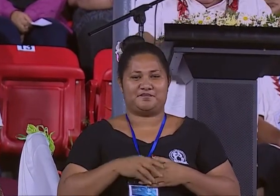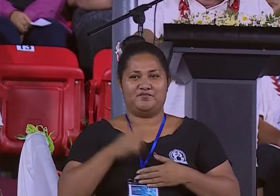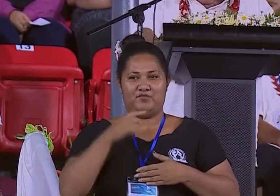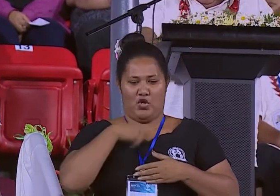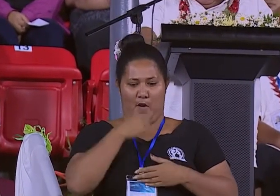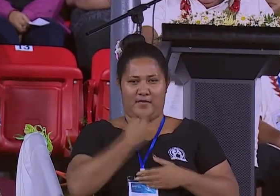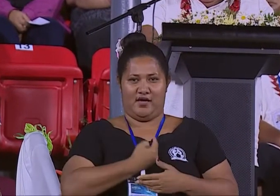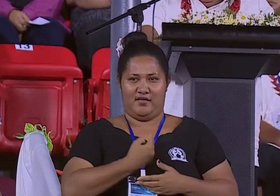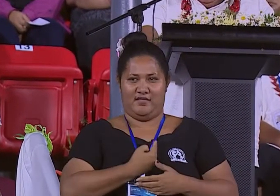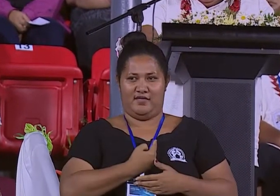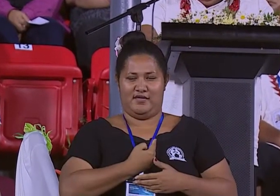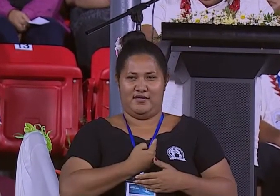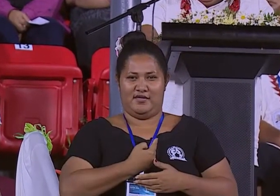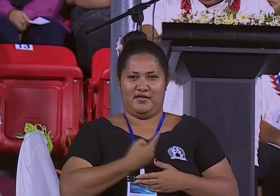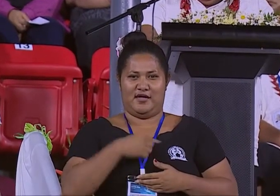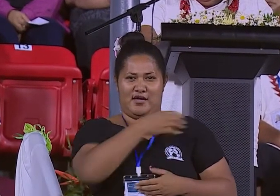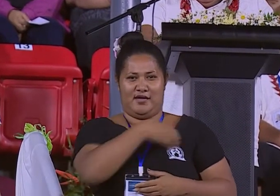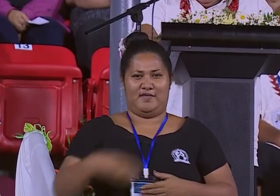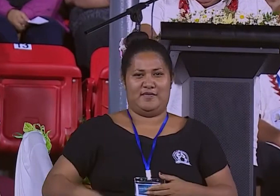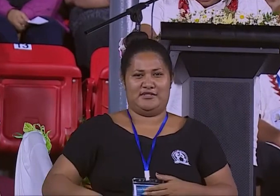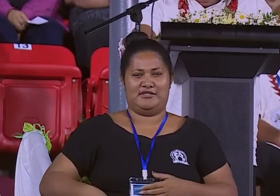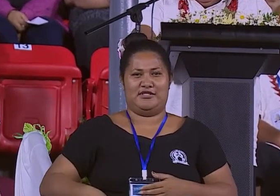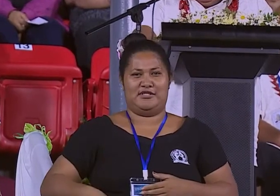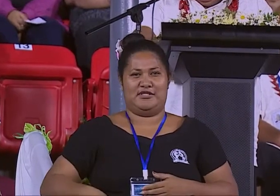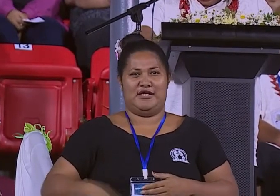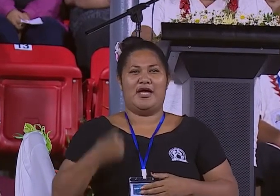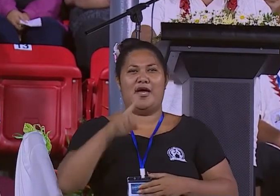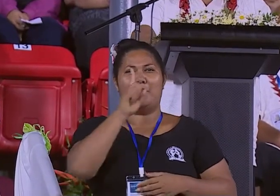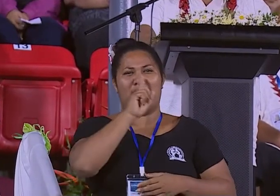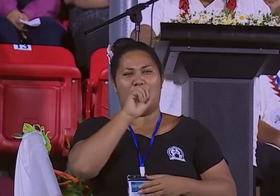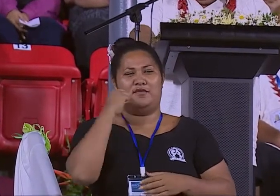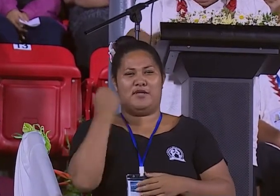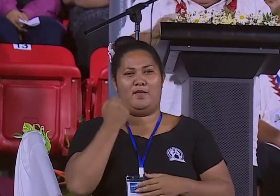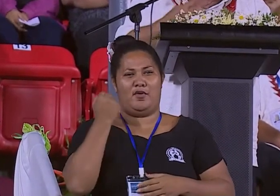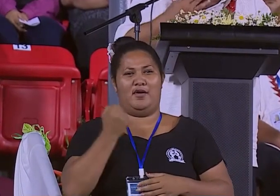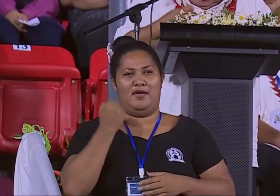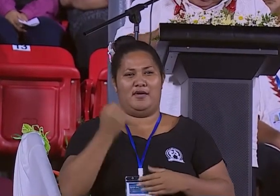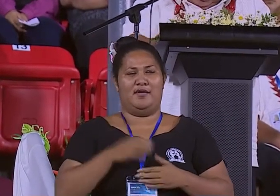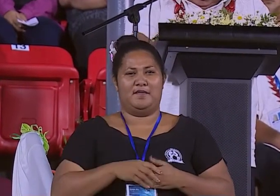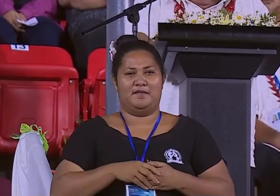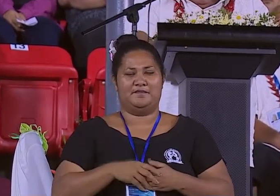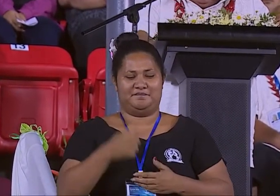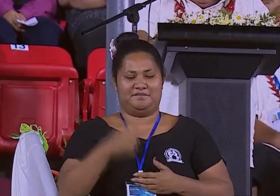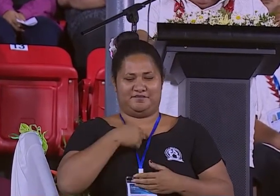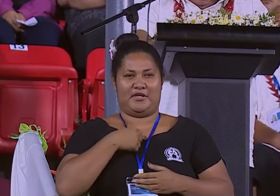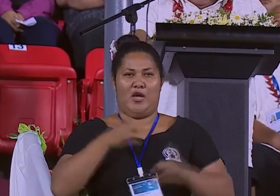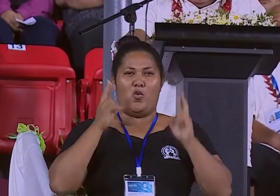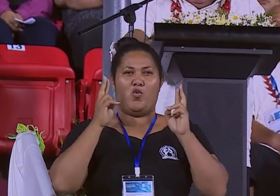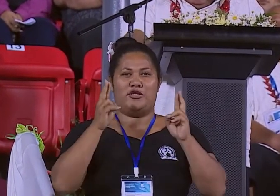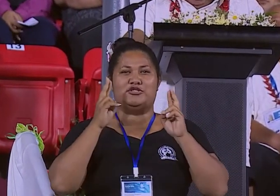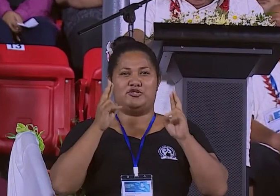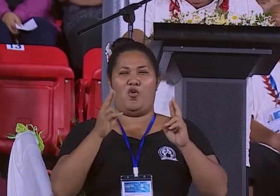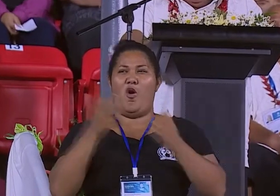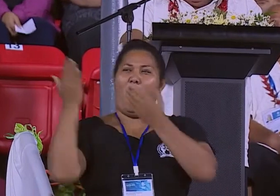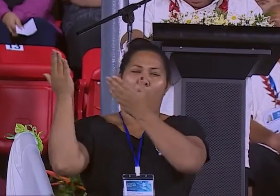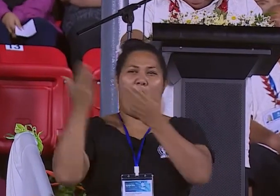on behalf of the government and people of Samoa, I wish to